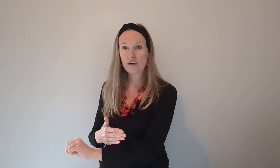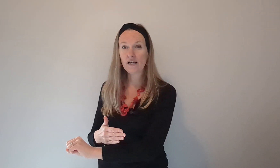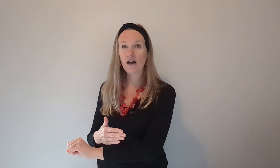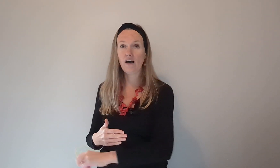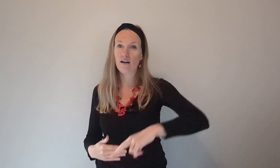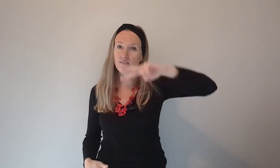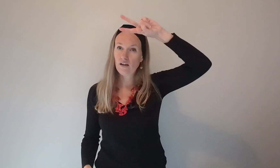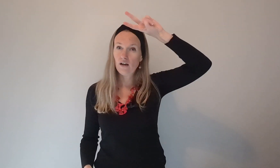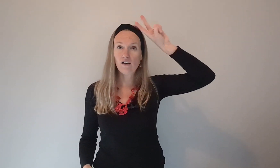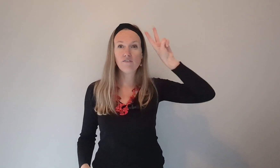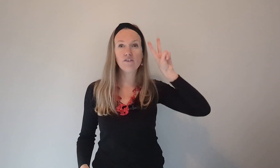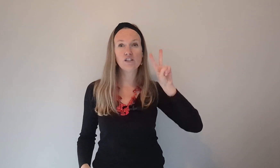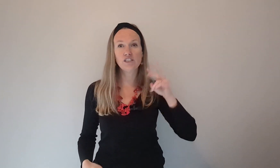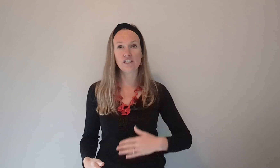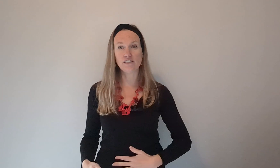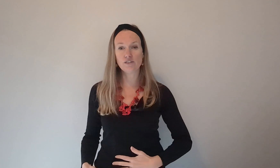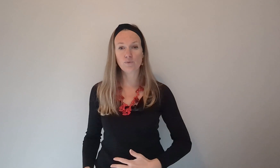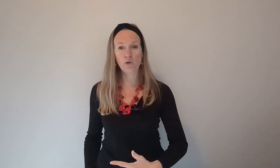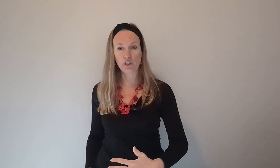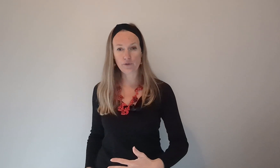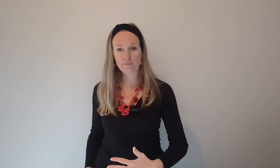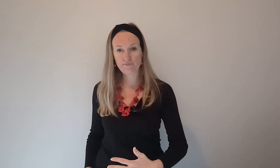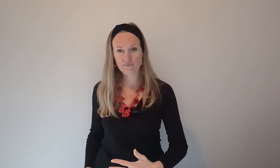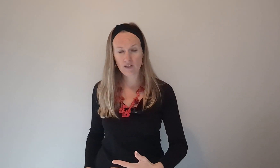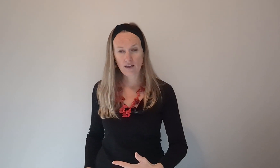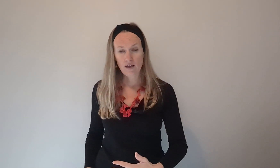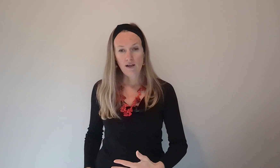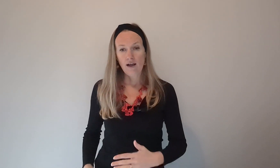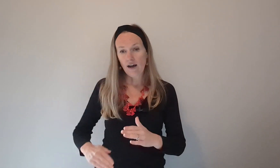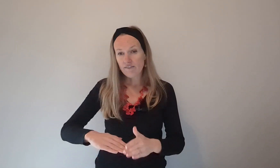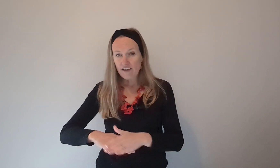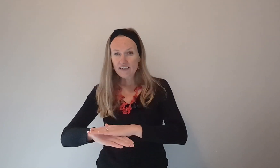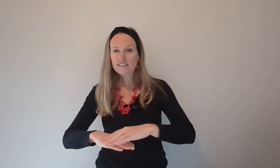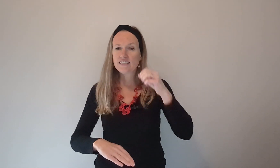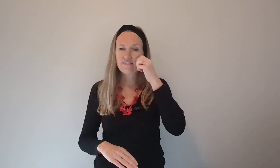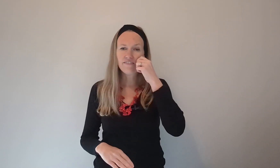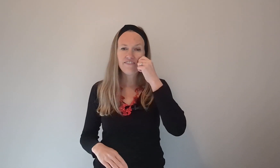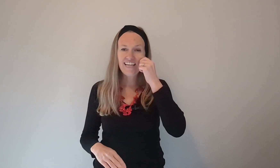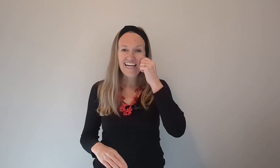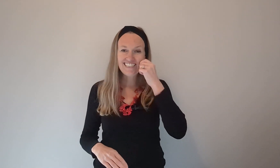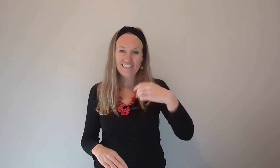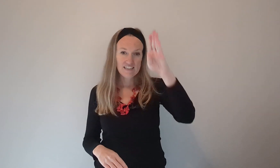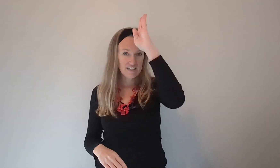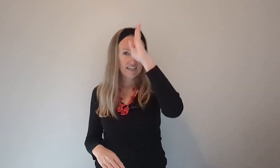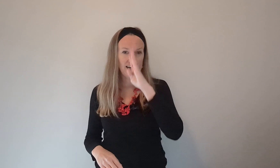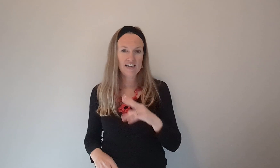offspring of a virgin's womb. Veiled in flesh, the